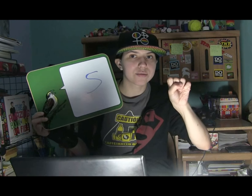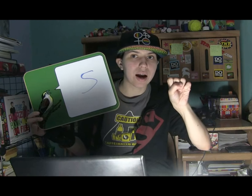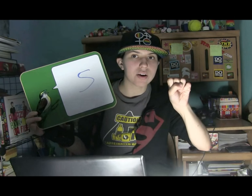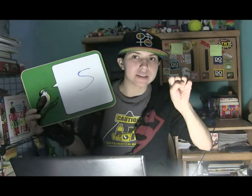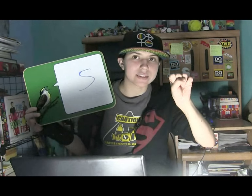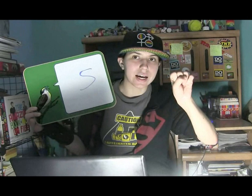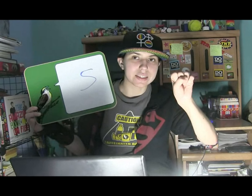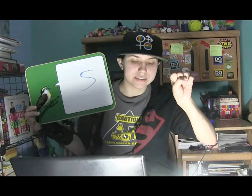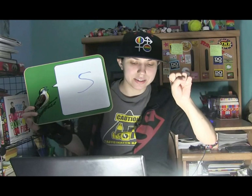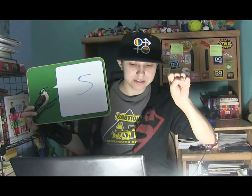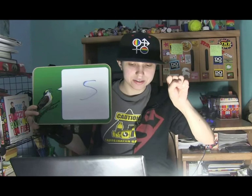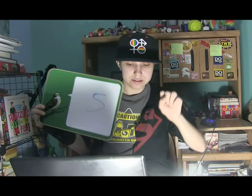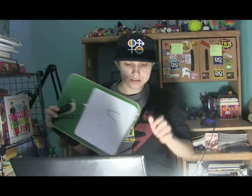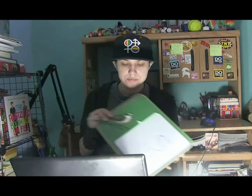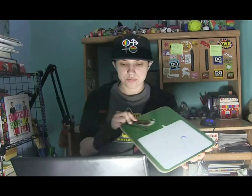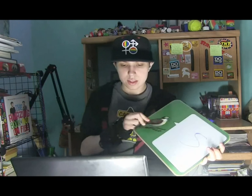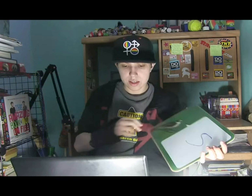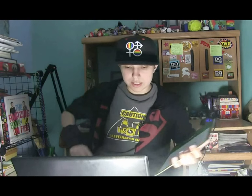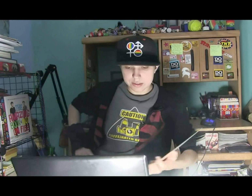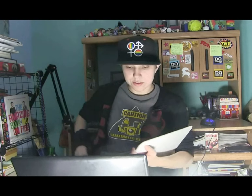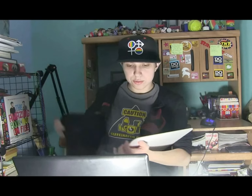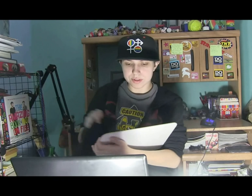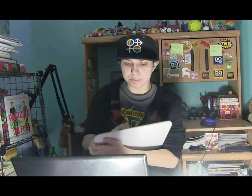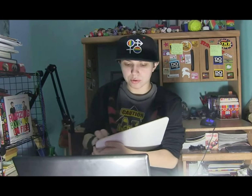our S, guys. It is so simple.